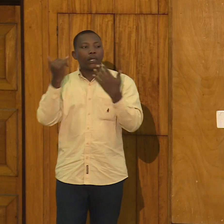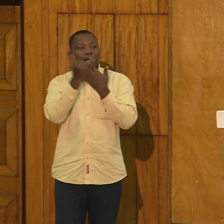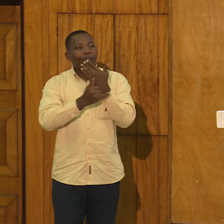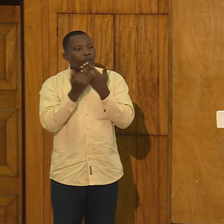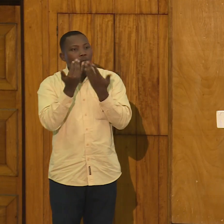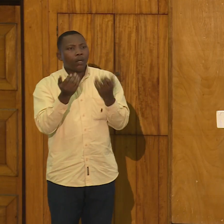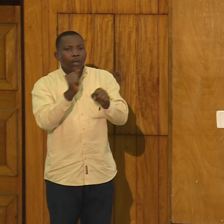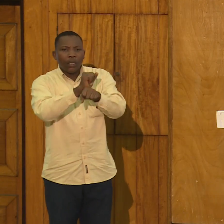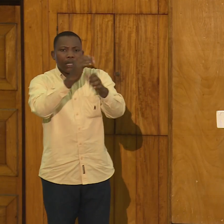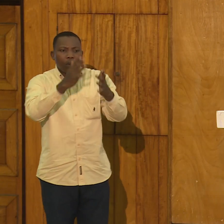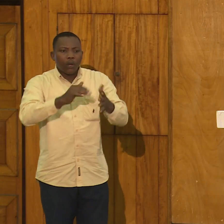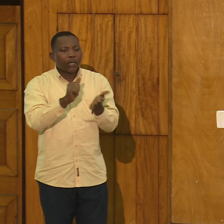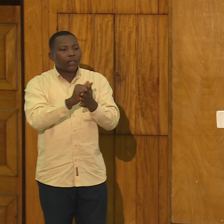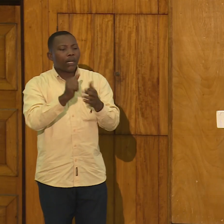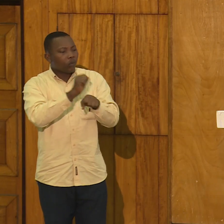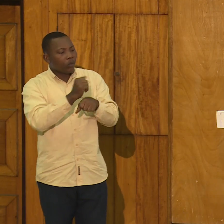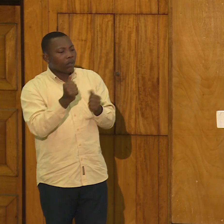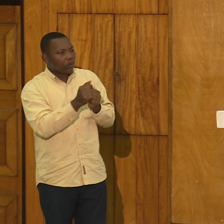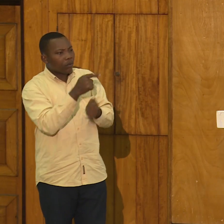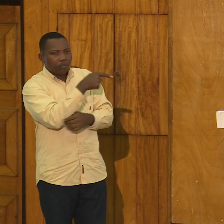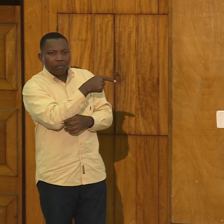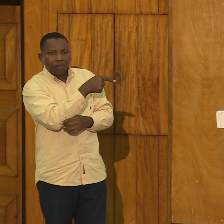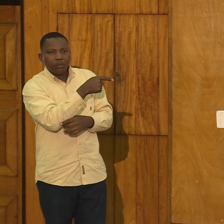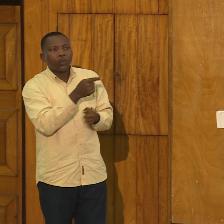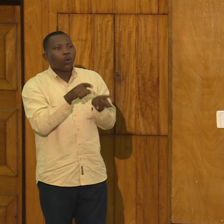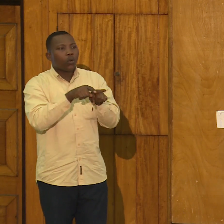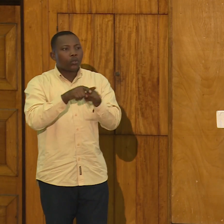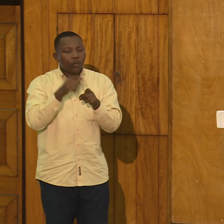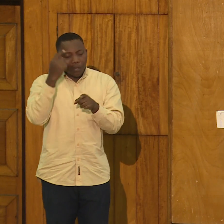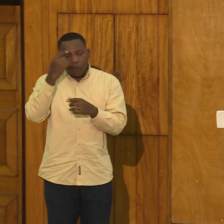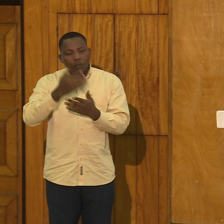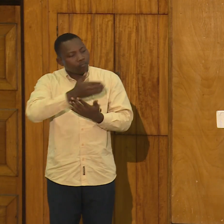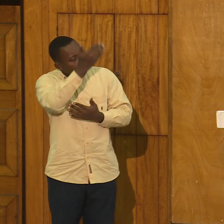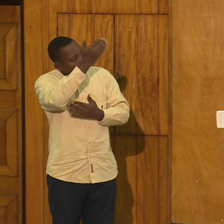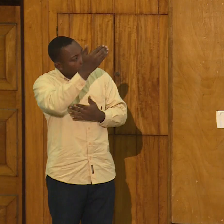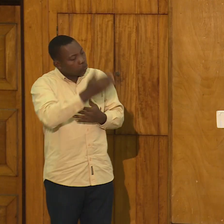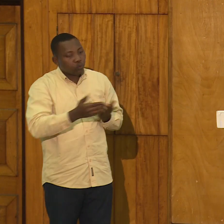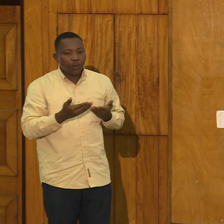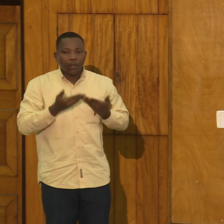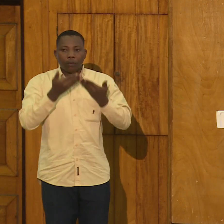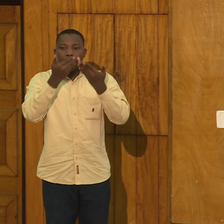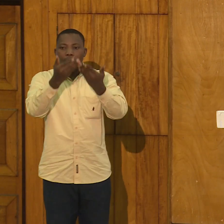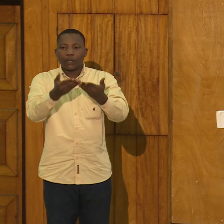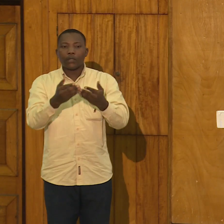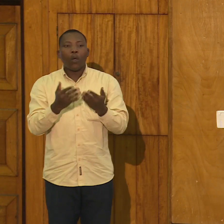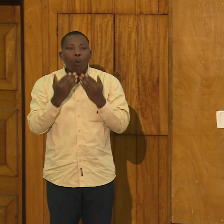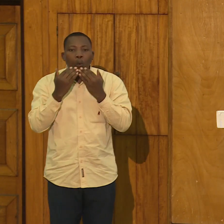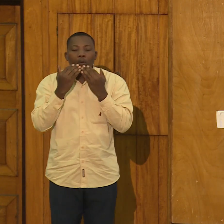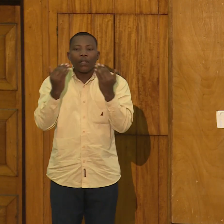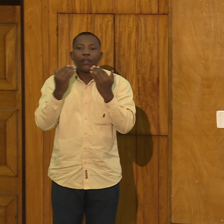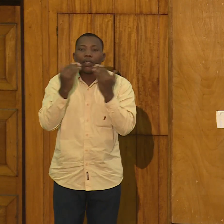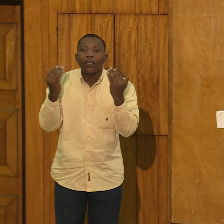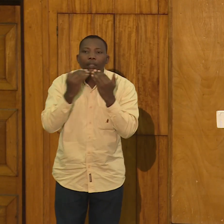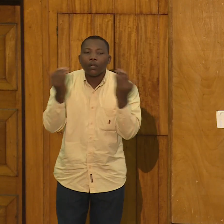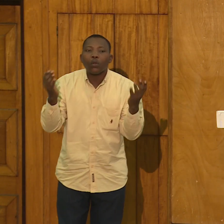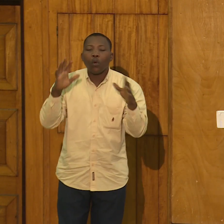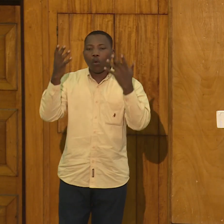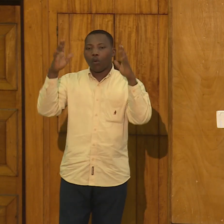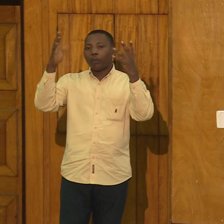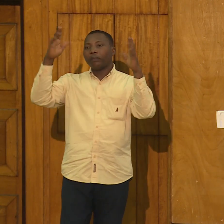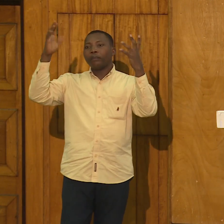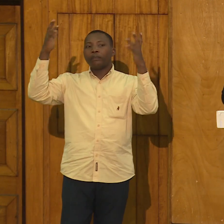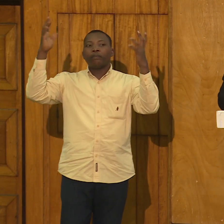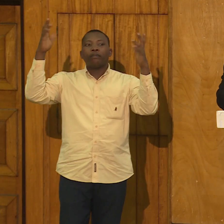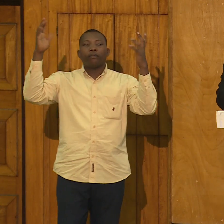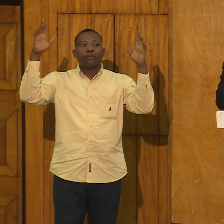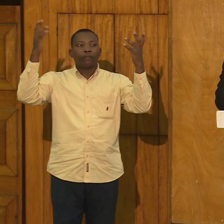staff that worked with me also for this abstract. So I want to thank you and thank everybody who came to this session.